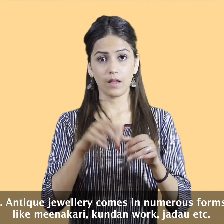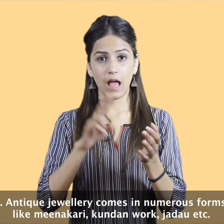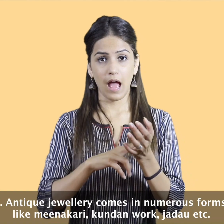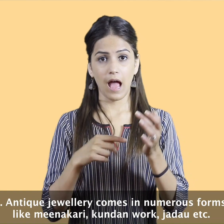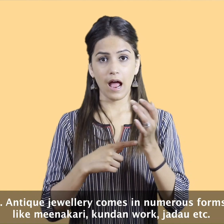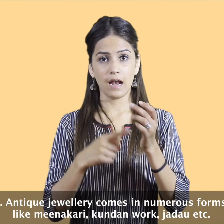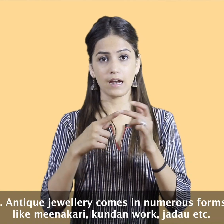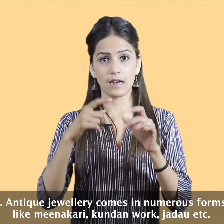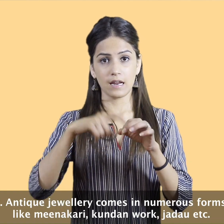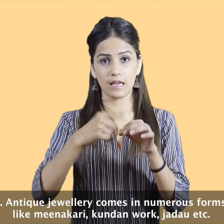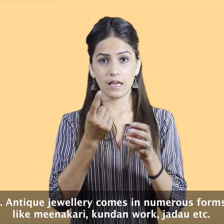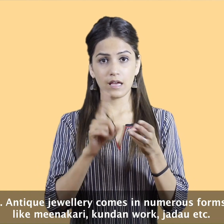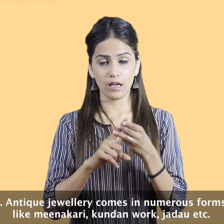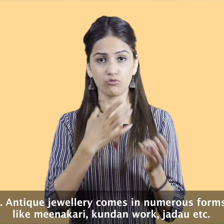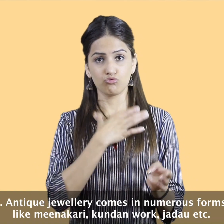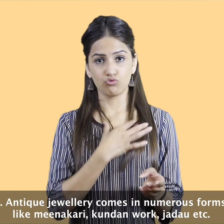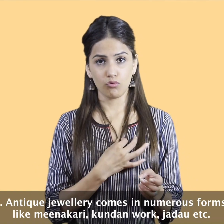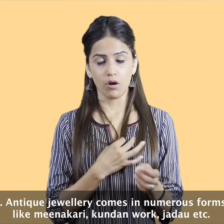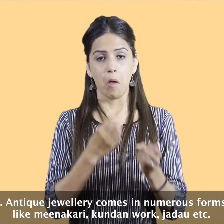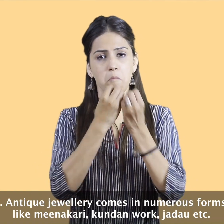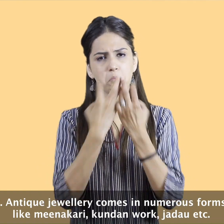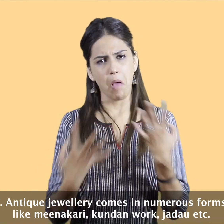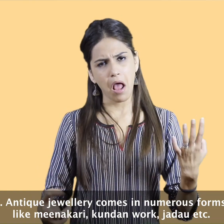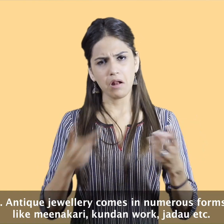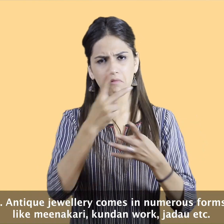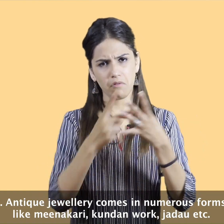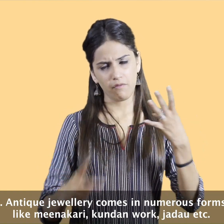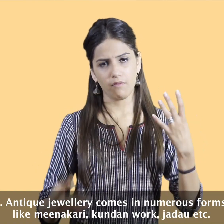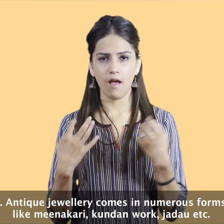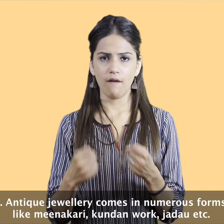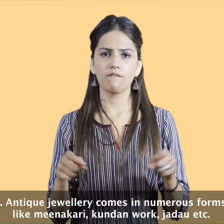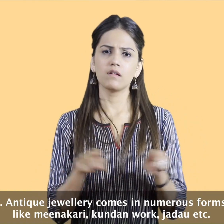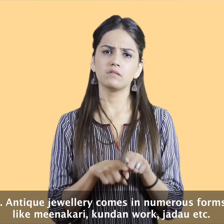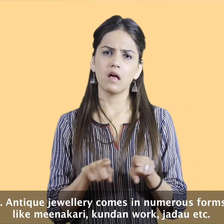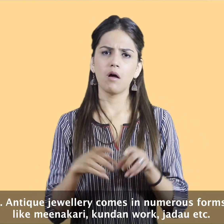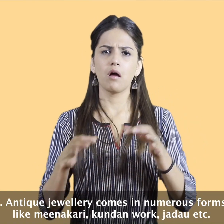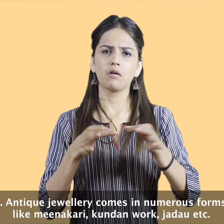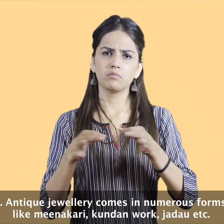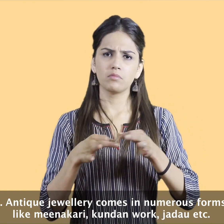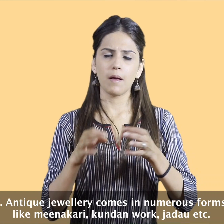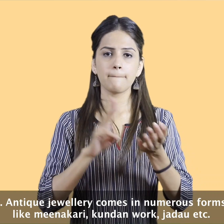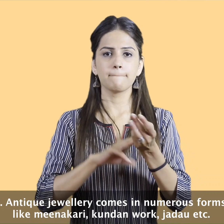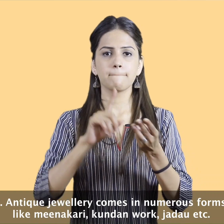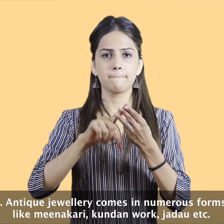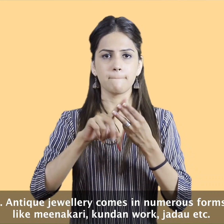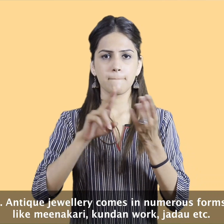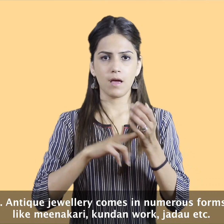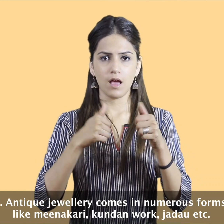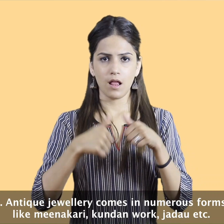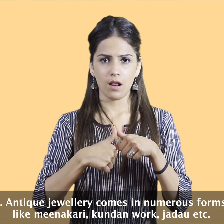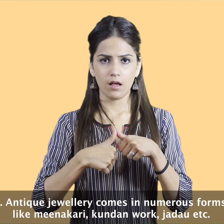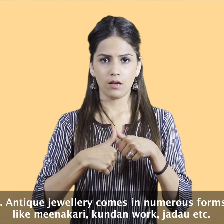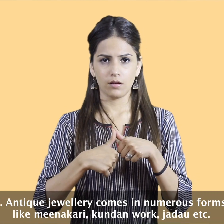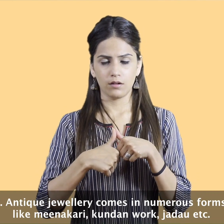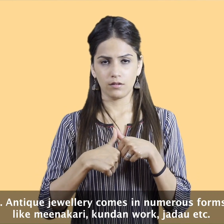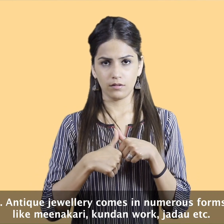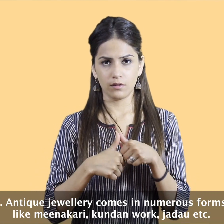Antique jewelry comes in numerous forms like meenakari, kundan work, Jadao.